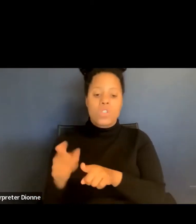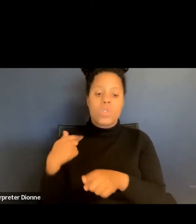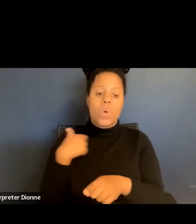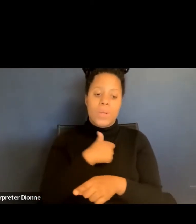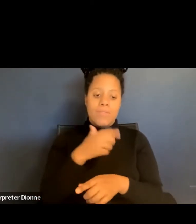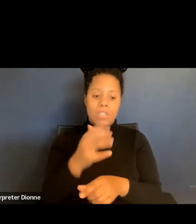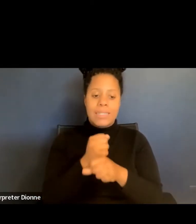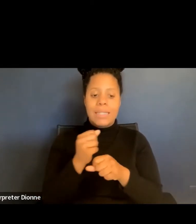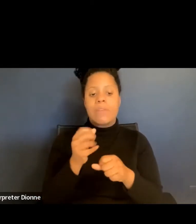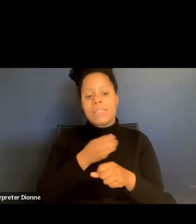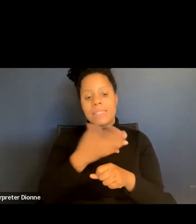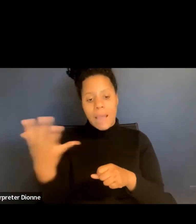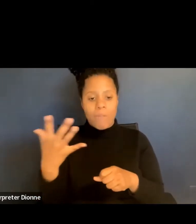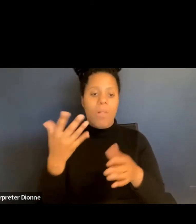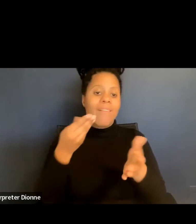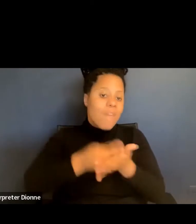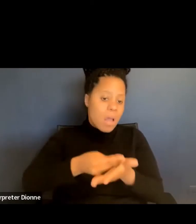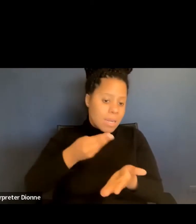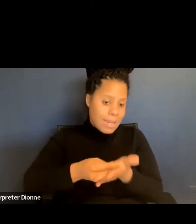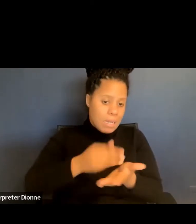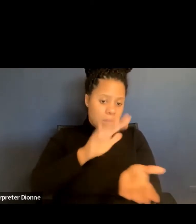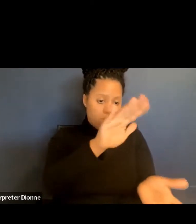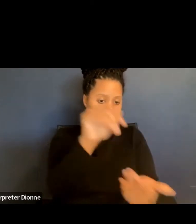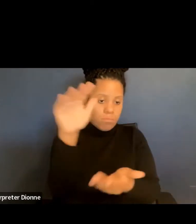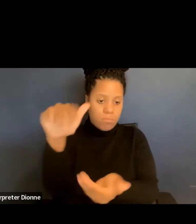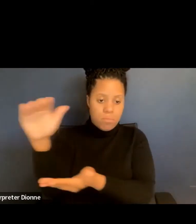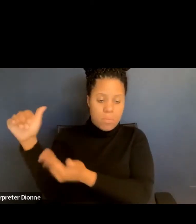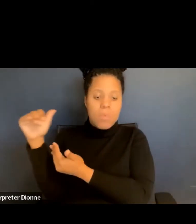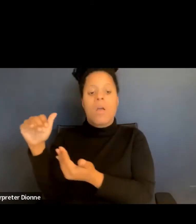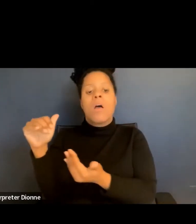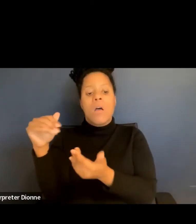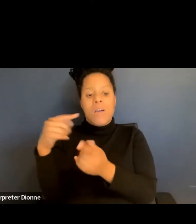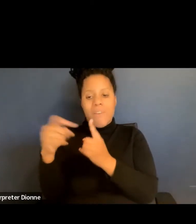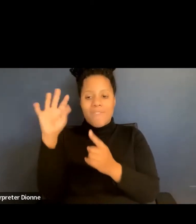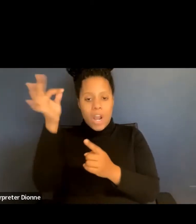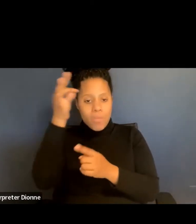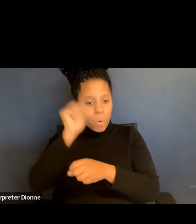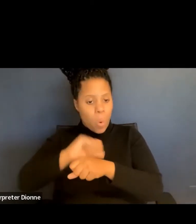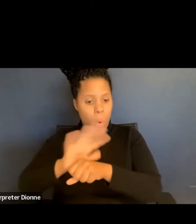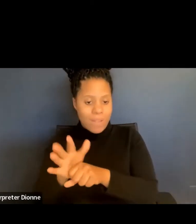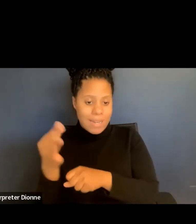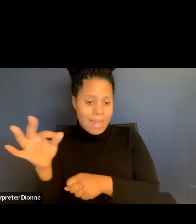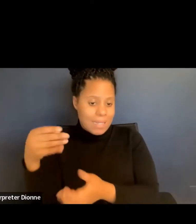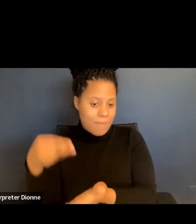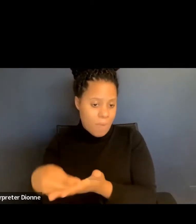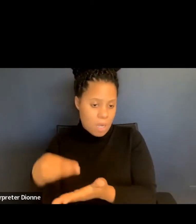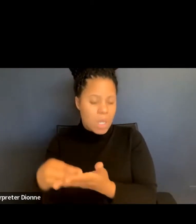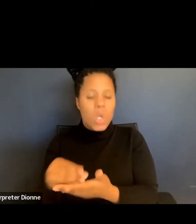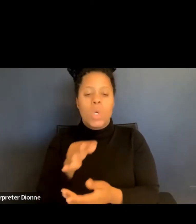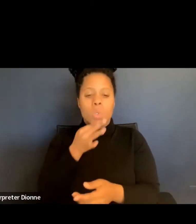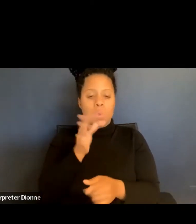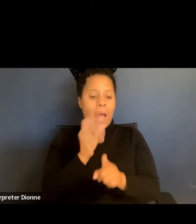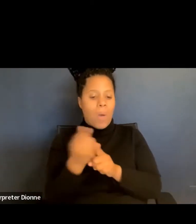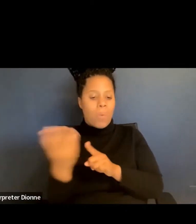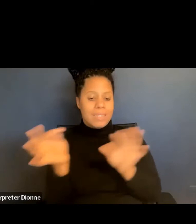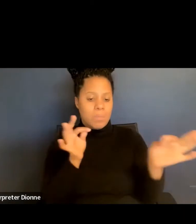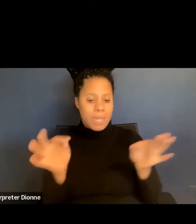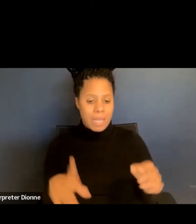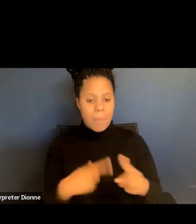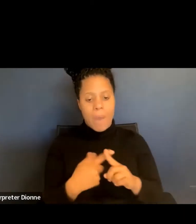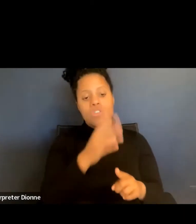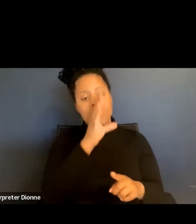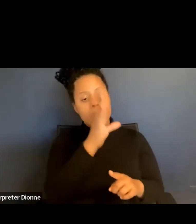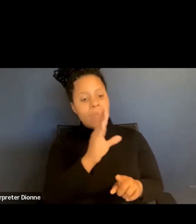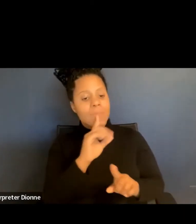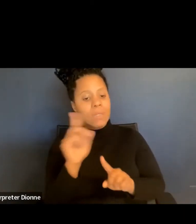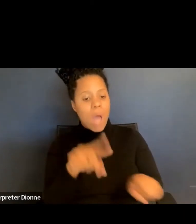from federal COVID-19 funding. I'll speak in a moment about the direct response tools that Allison mentioned